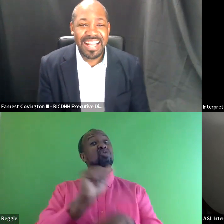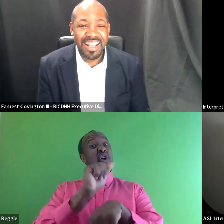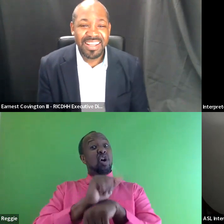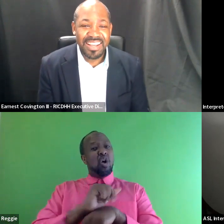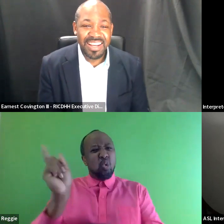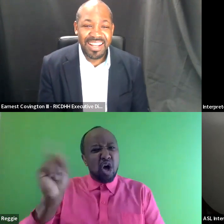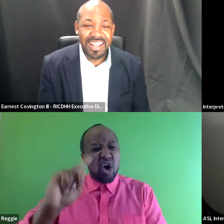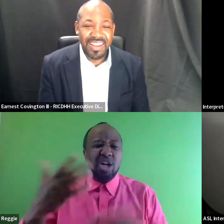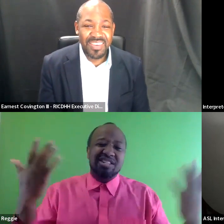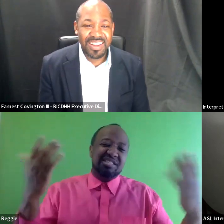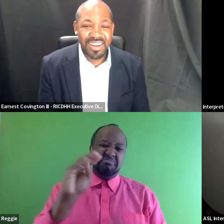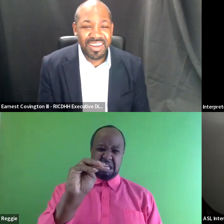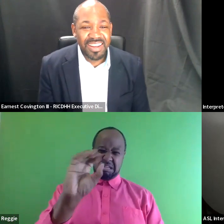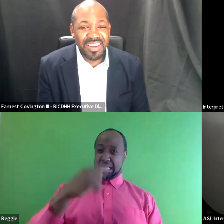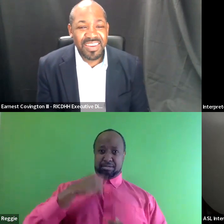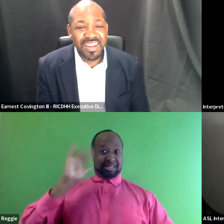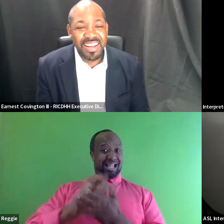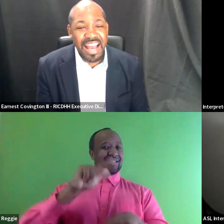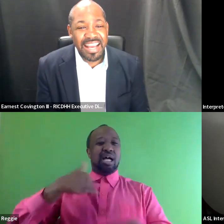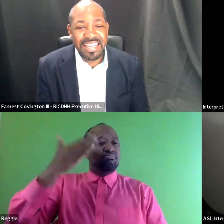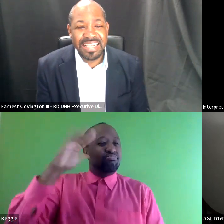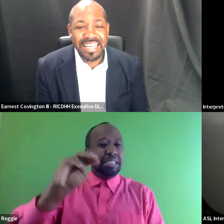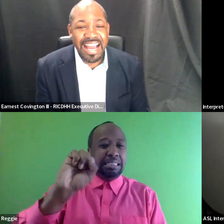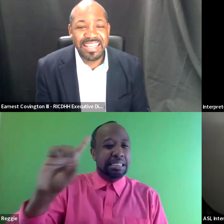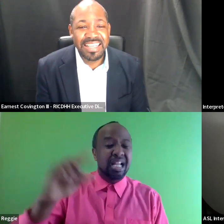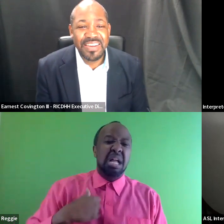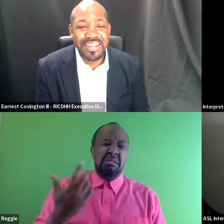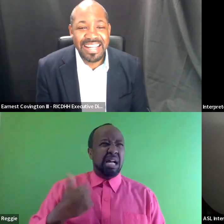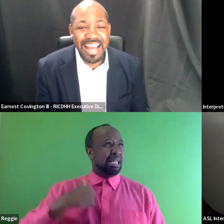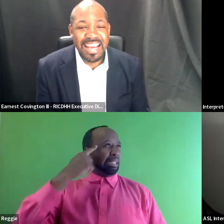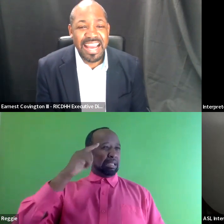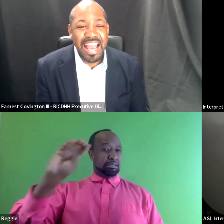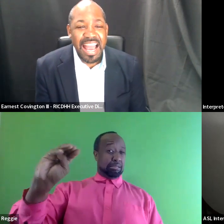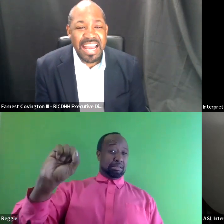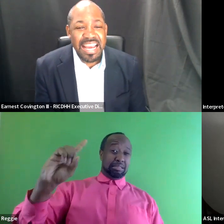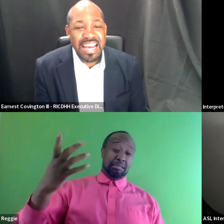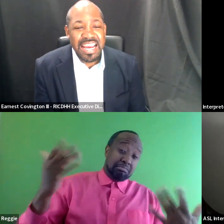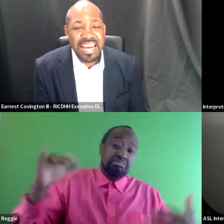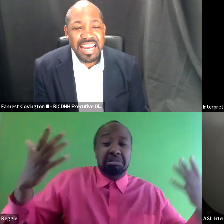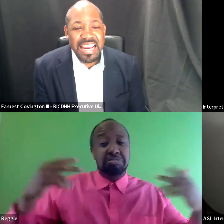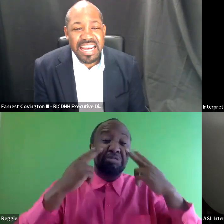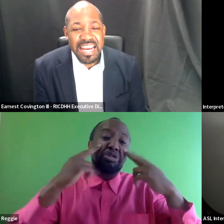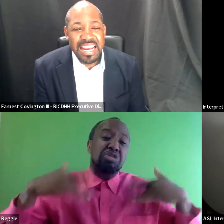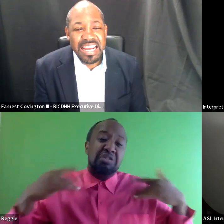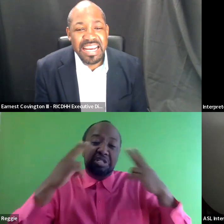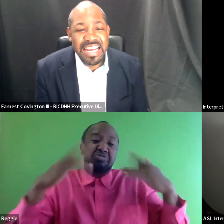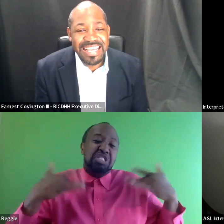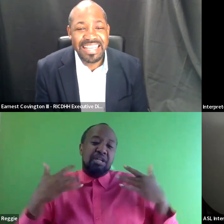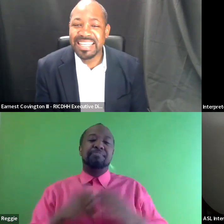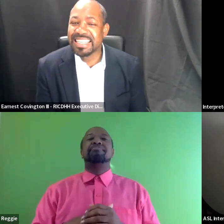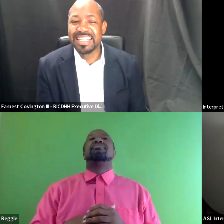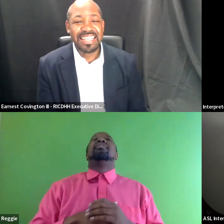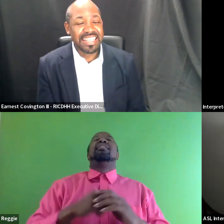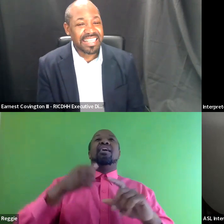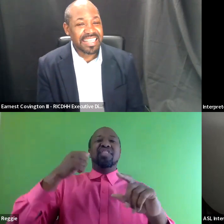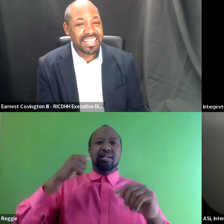job market and say, let's see. And people would say, well, what are you doing? Where are you working? And I would explain, you know, I think I'm going to